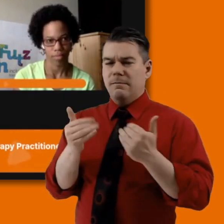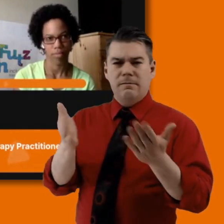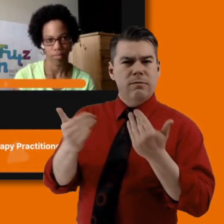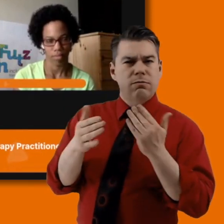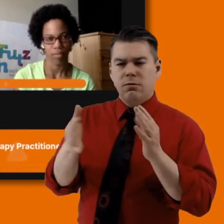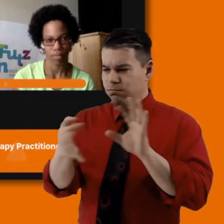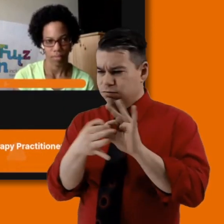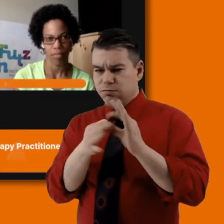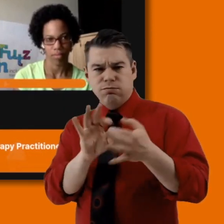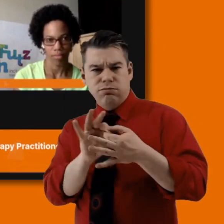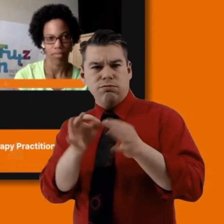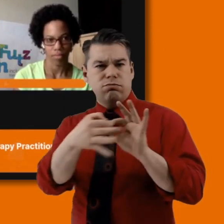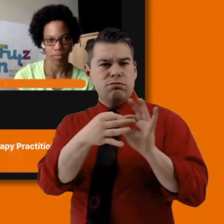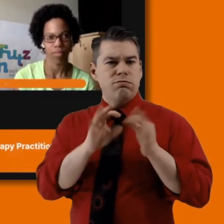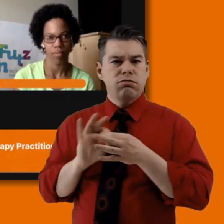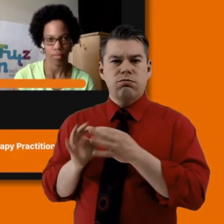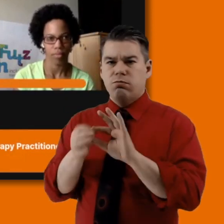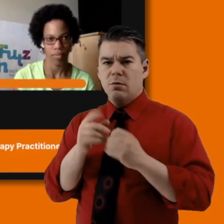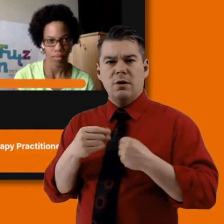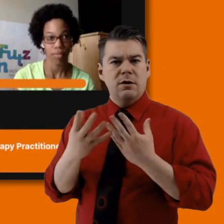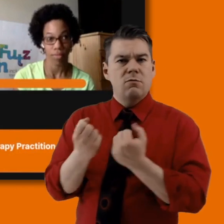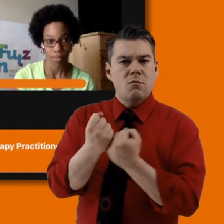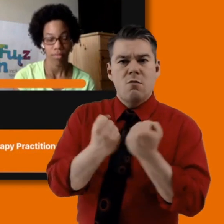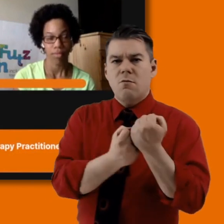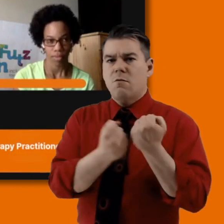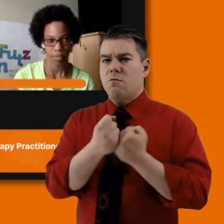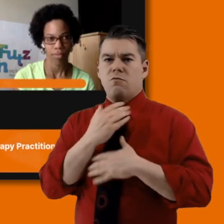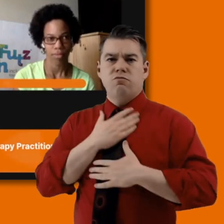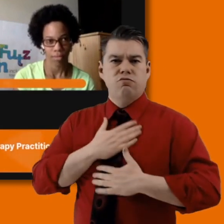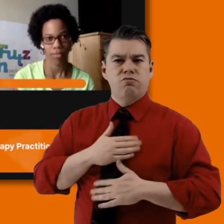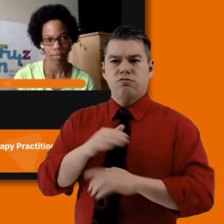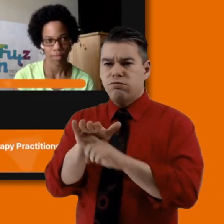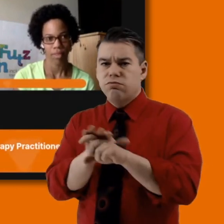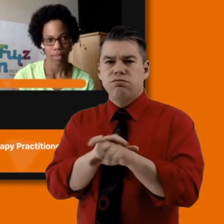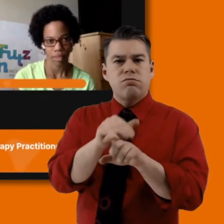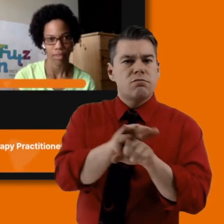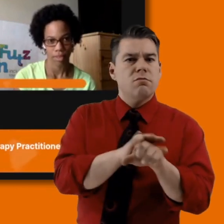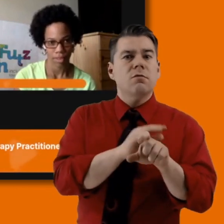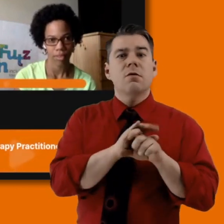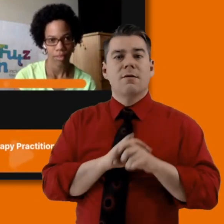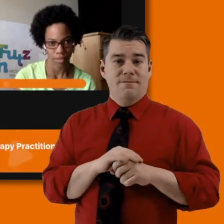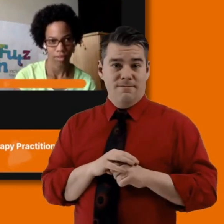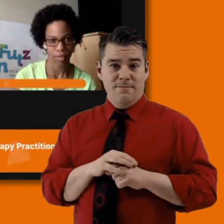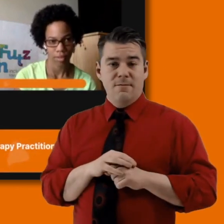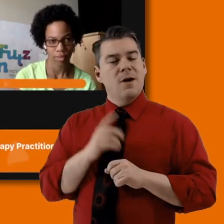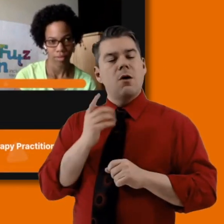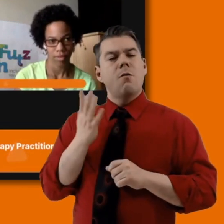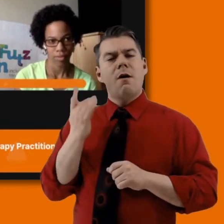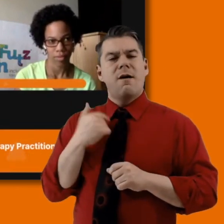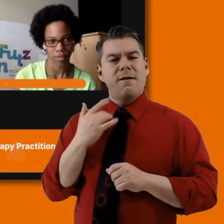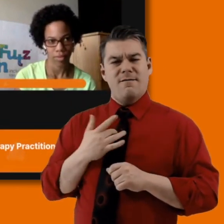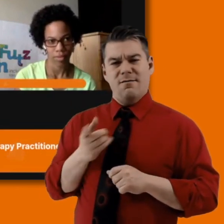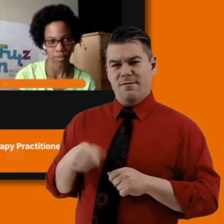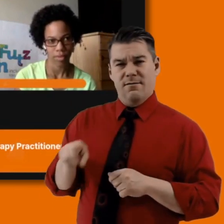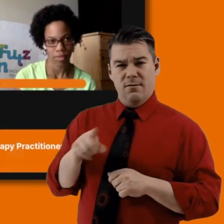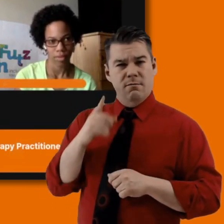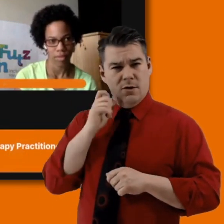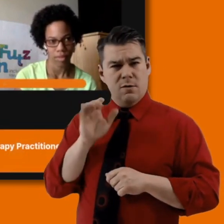networking and giving everyone a sense of support and comfort. And I feel like it's because of who they are